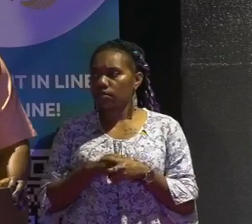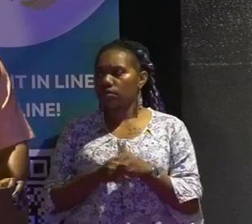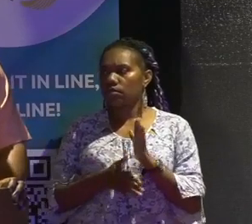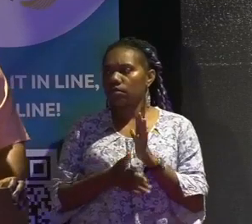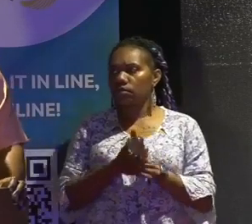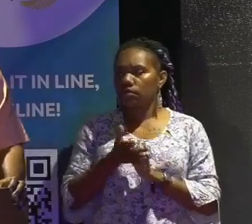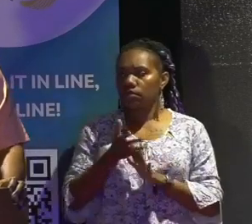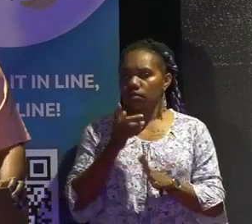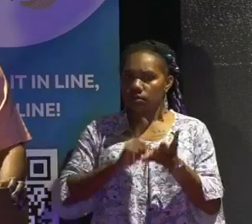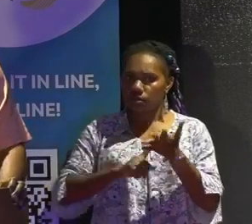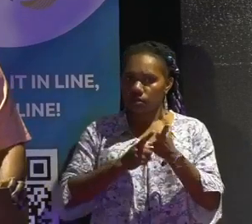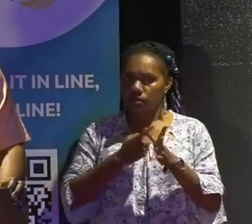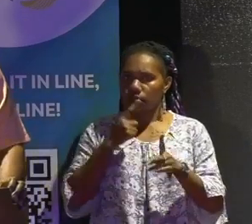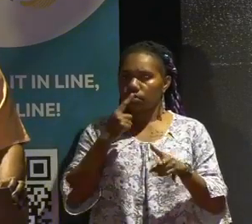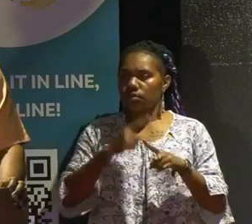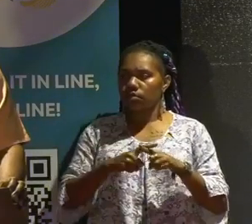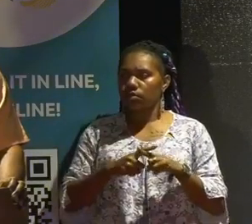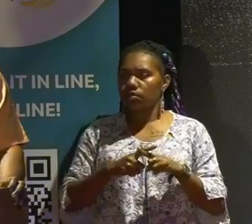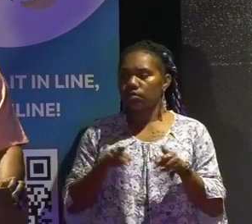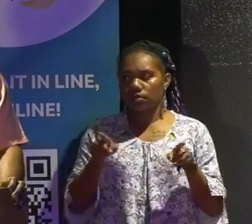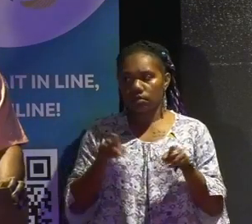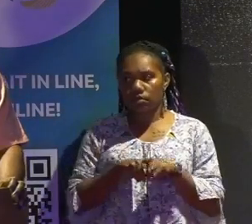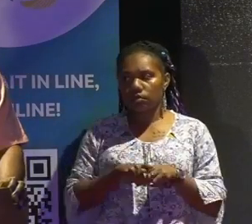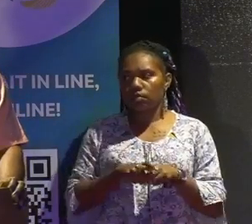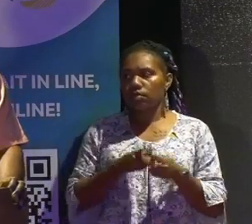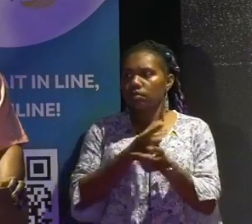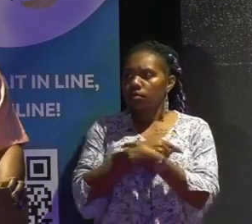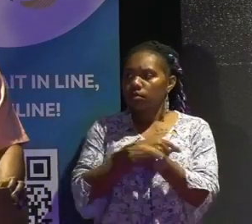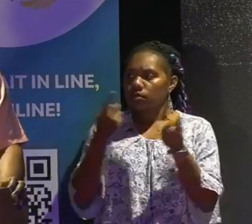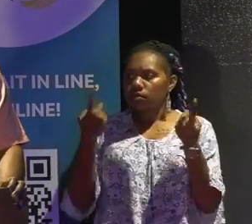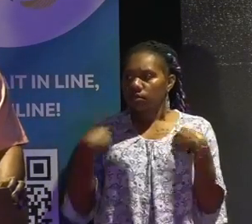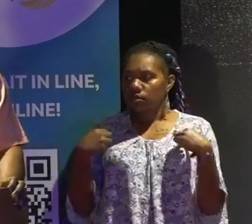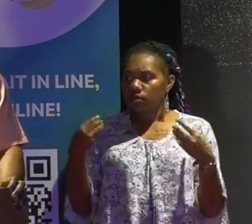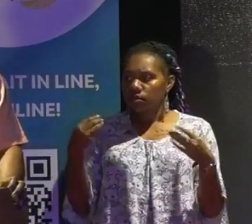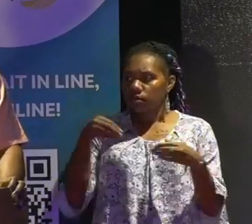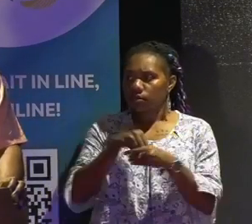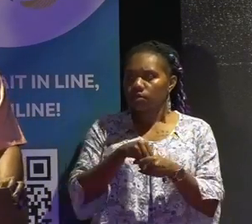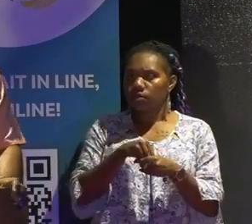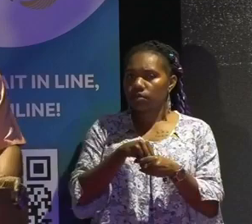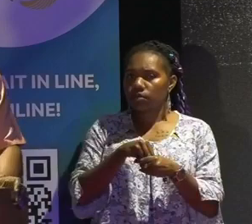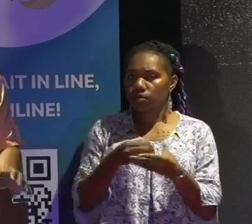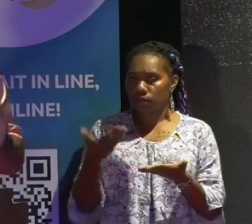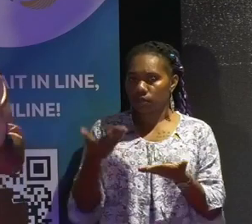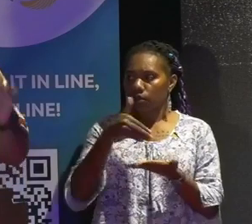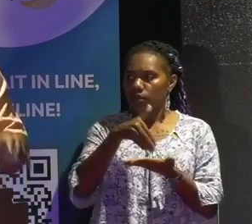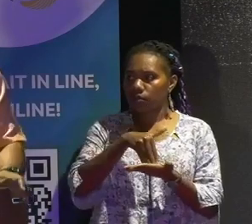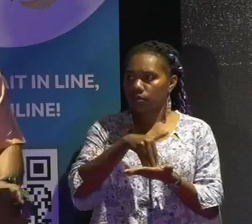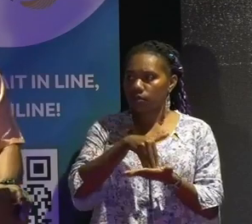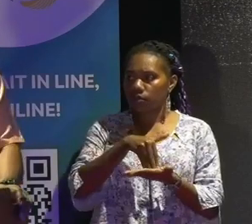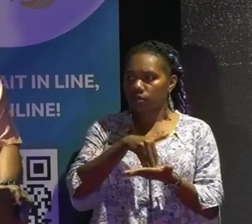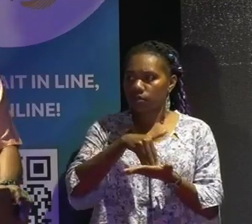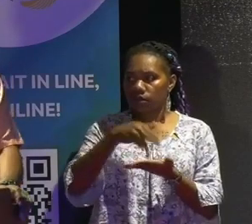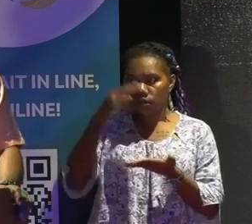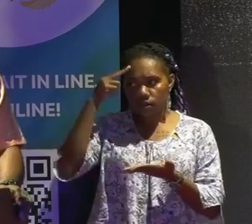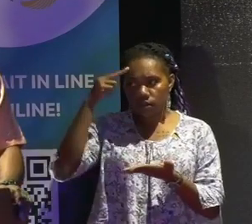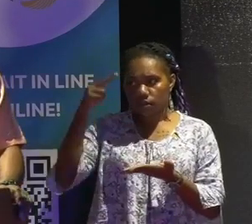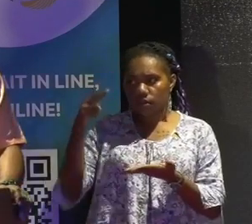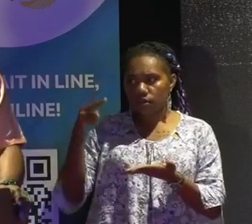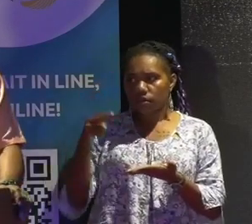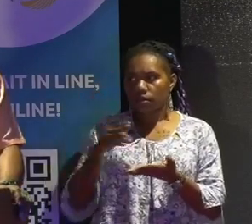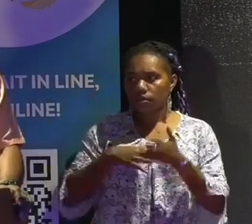rates, and we are all contributing to the nation building. But yeah, fair enough. If taxes are